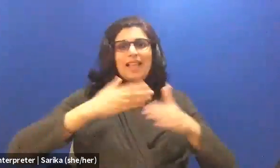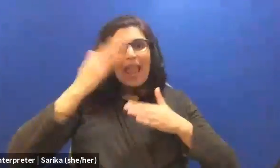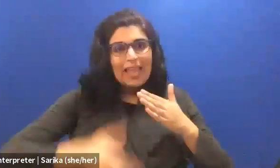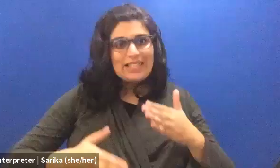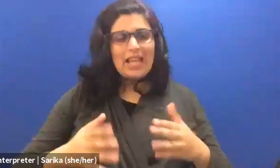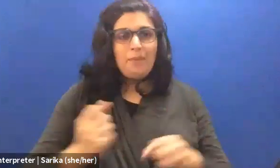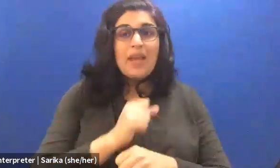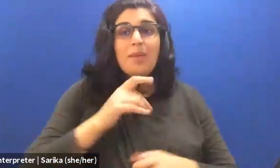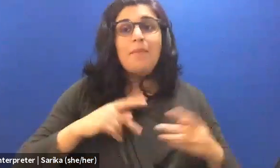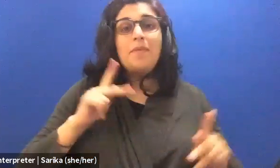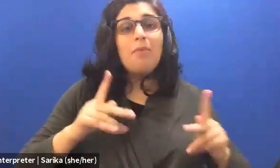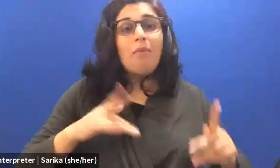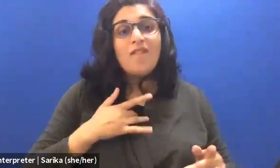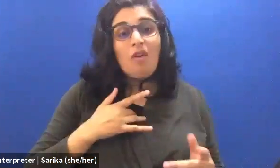really